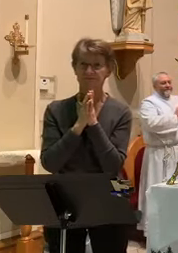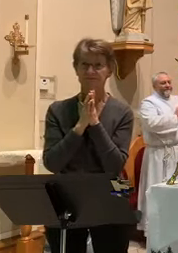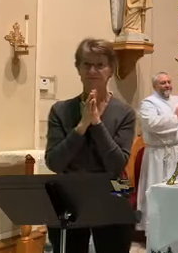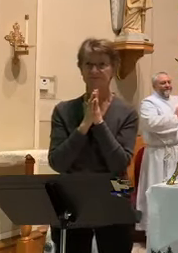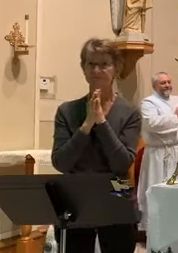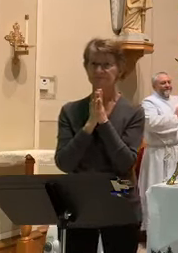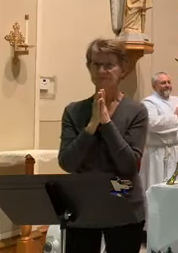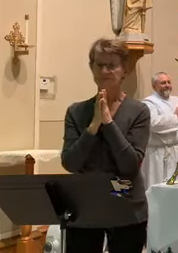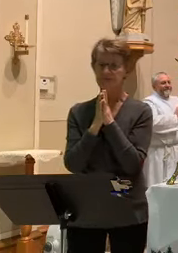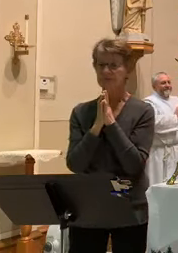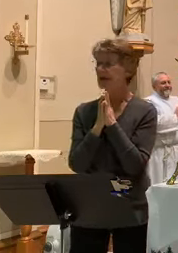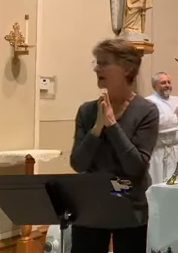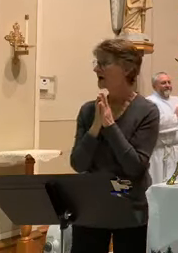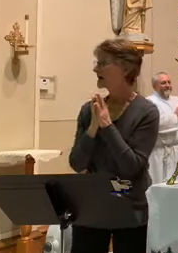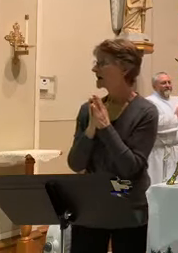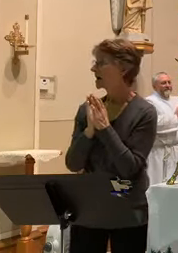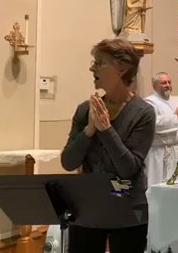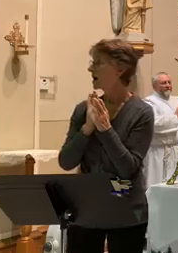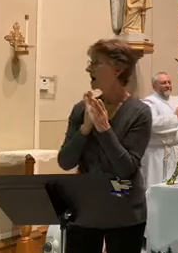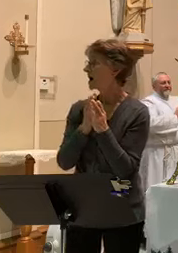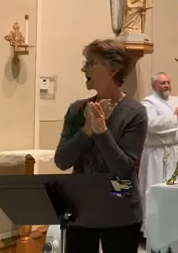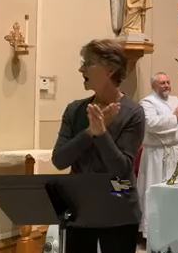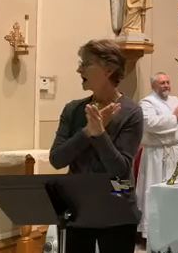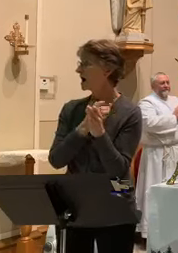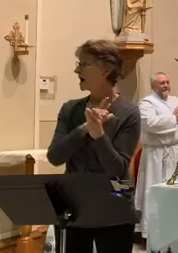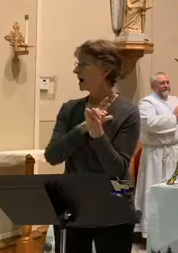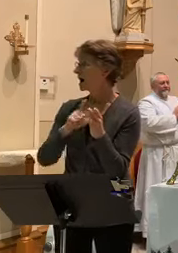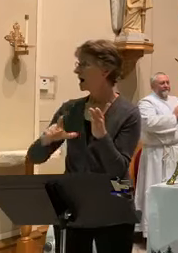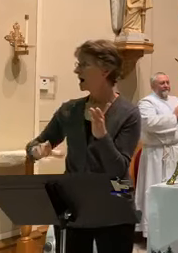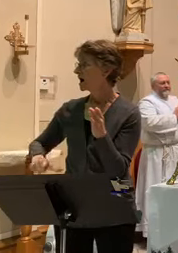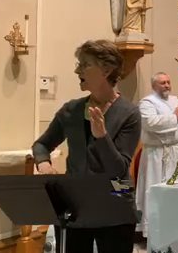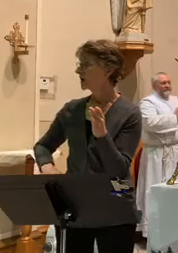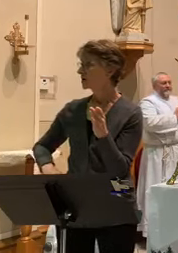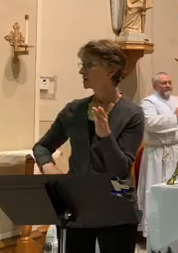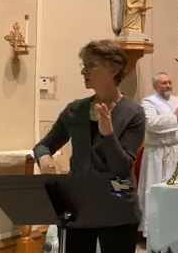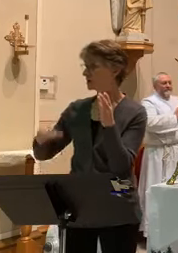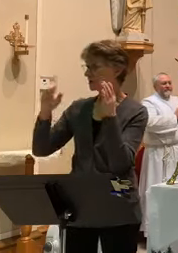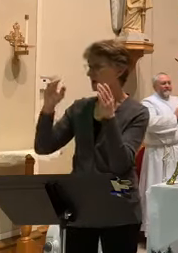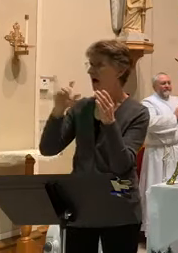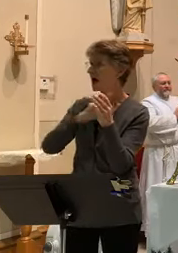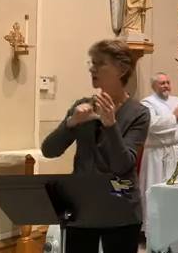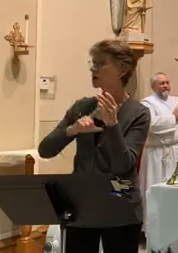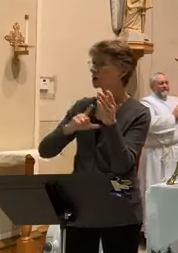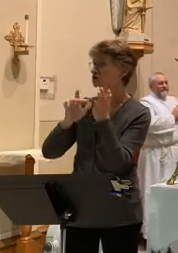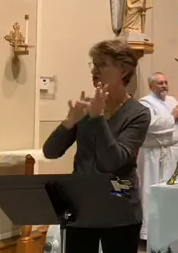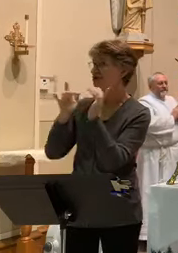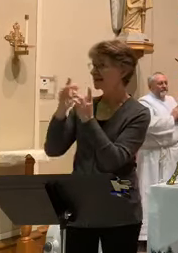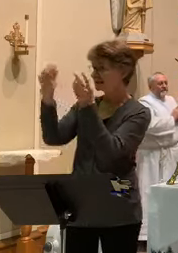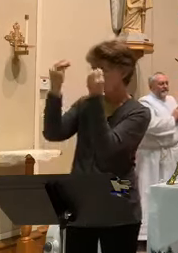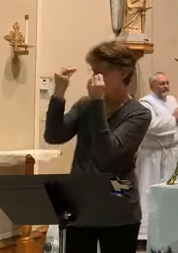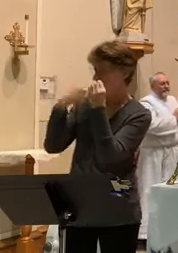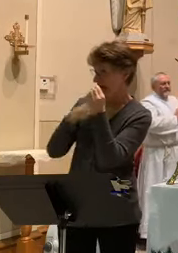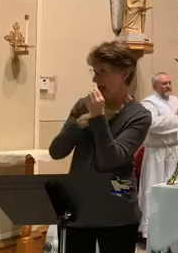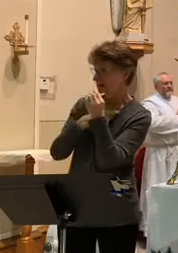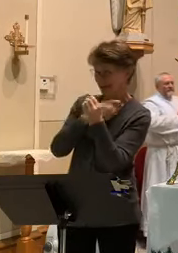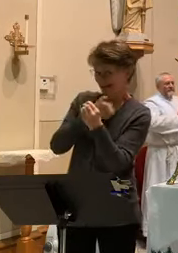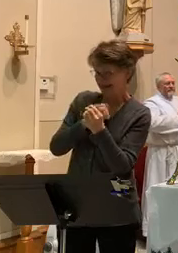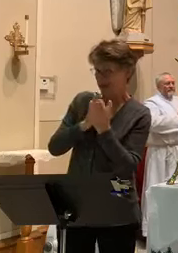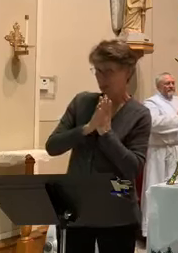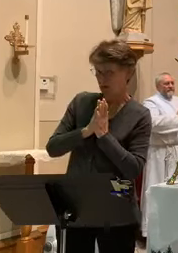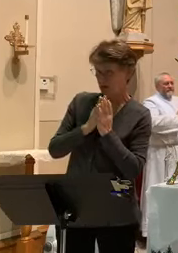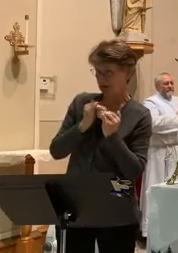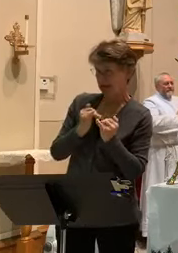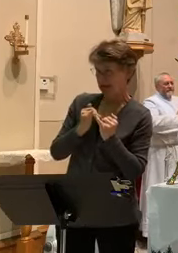How our Lord taught this prayer to his own disciples, his apostles, and we continue to pray this prayer